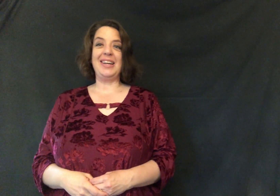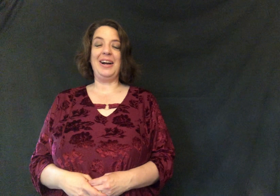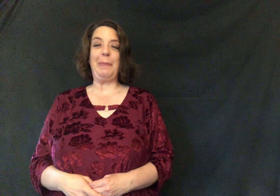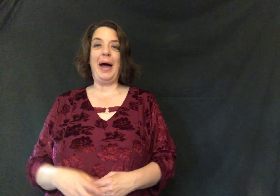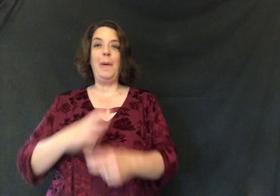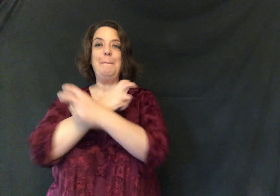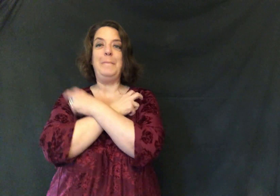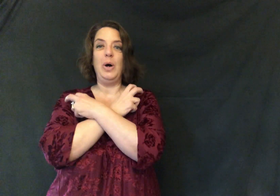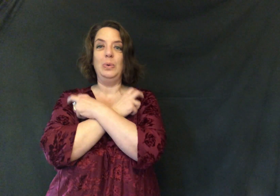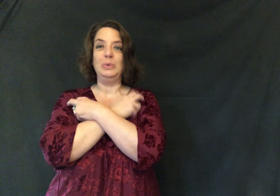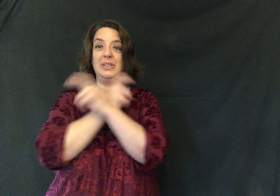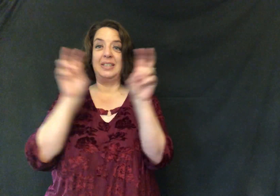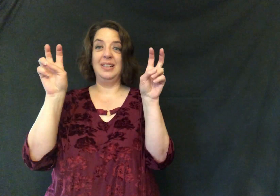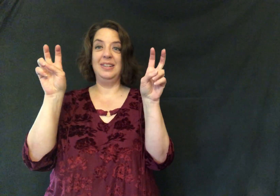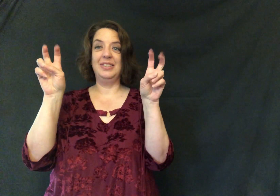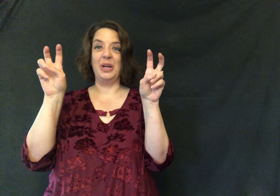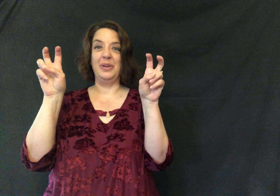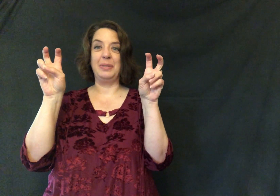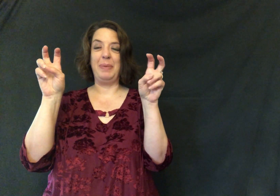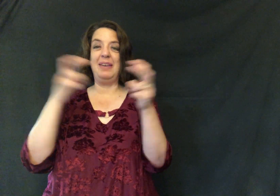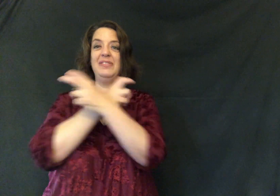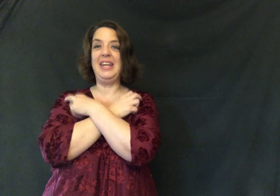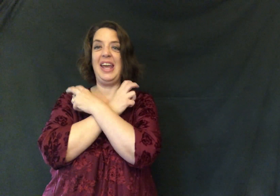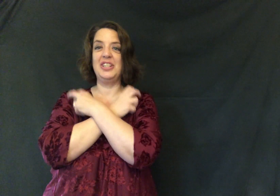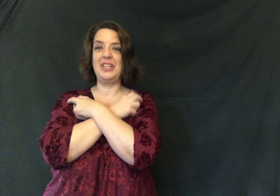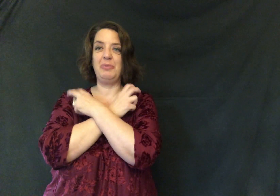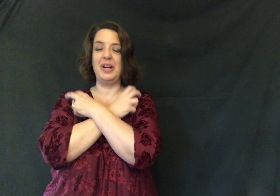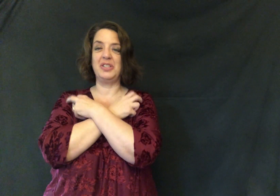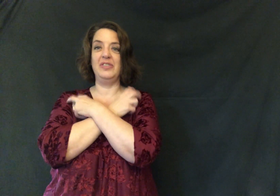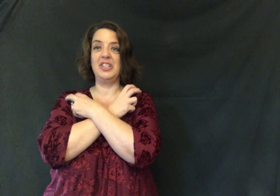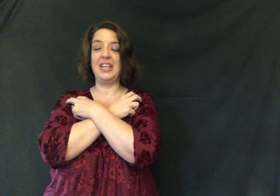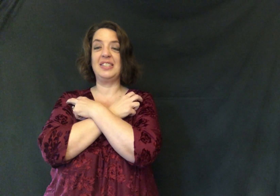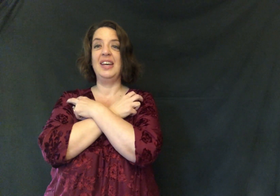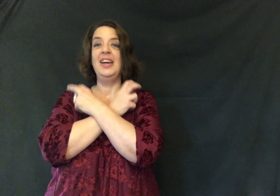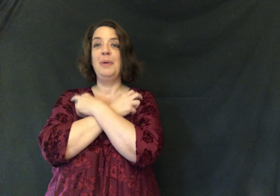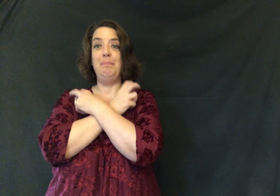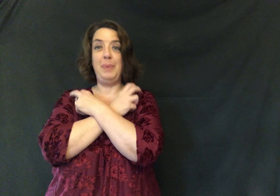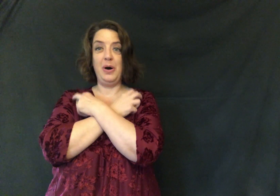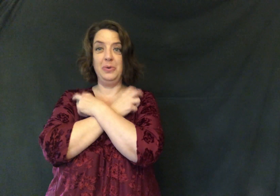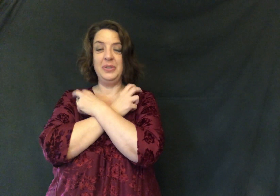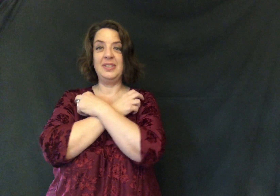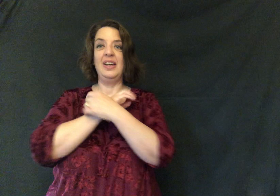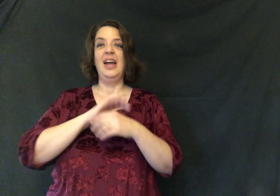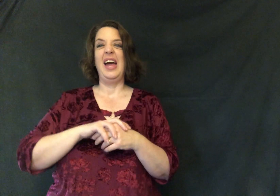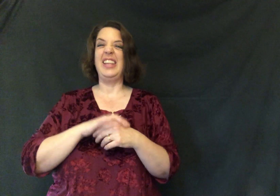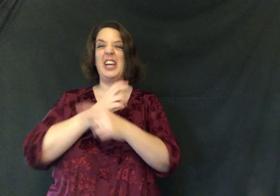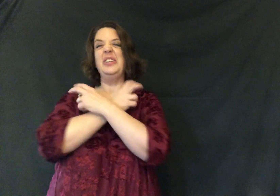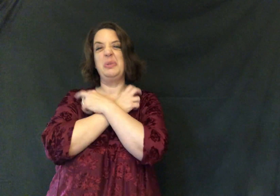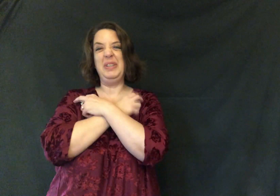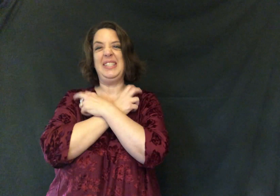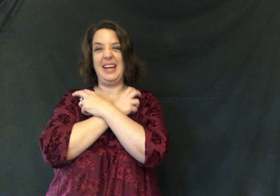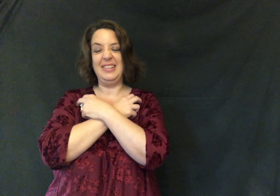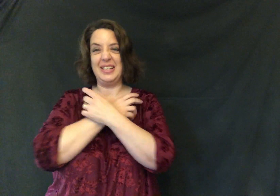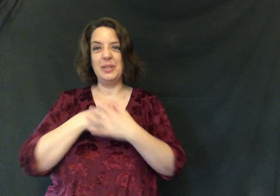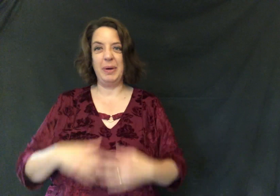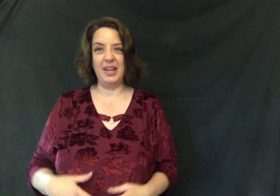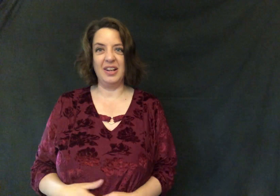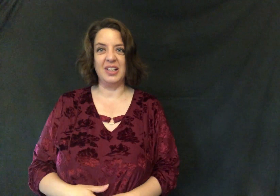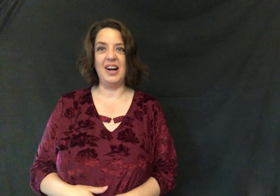talk about bones. So it's a bent V, hand shape crossed over your chest, bones, and that could also be skeleton depending on the